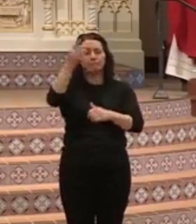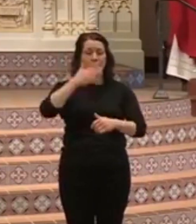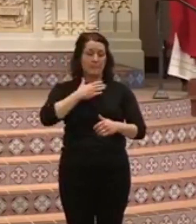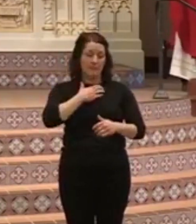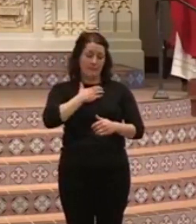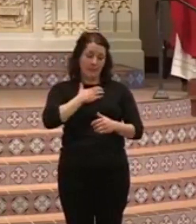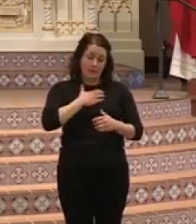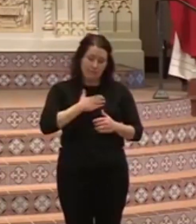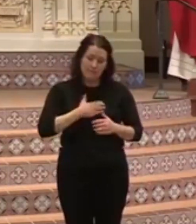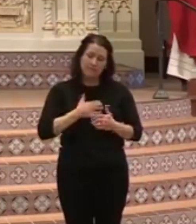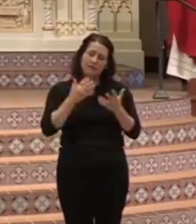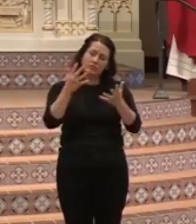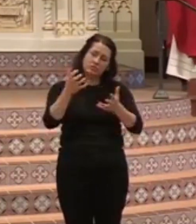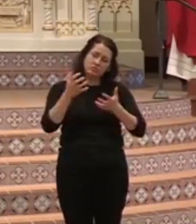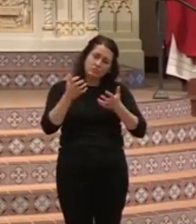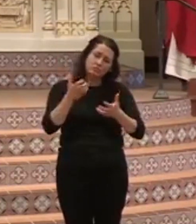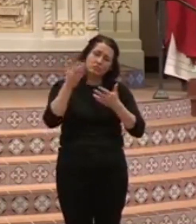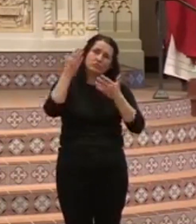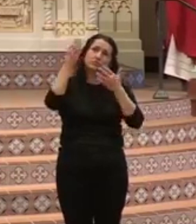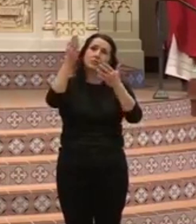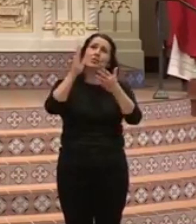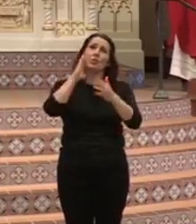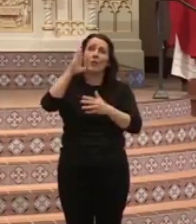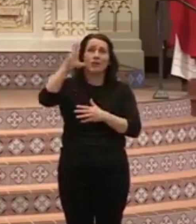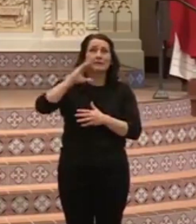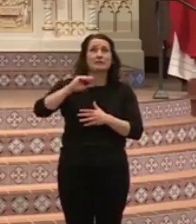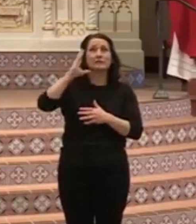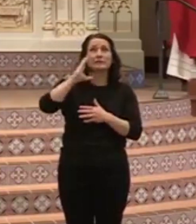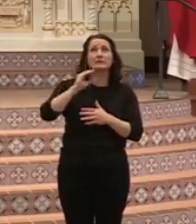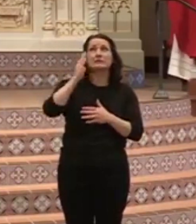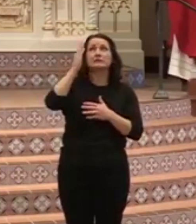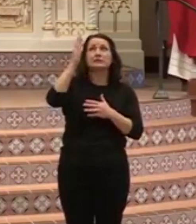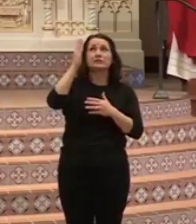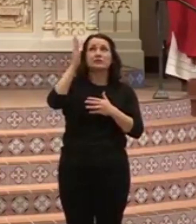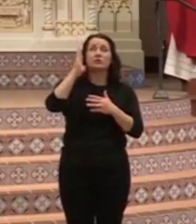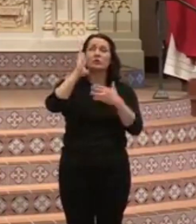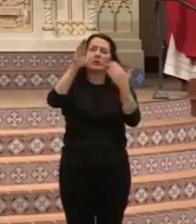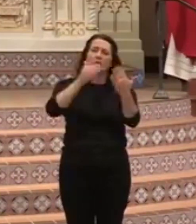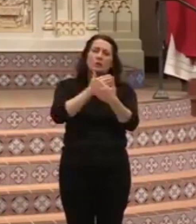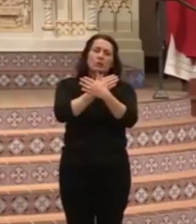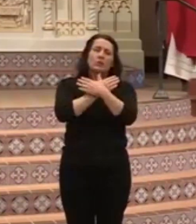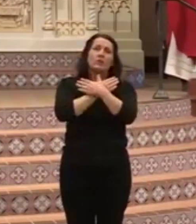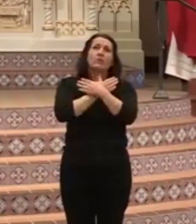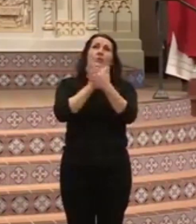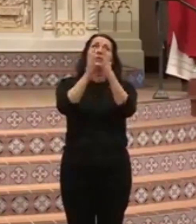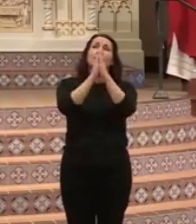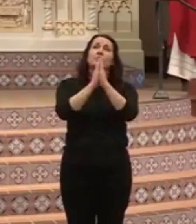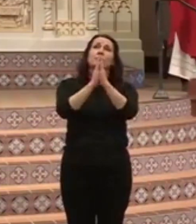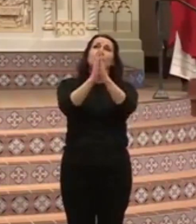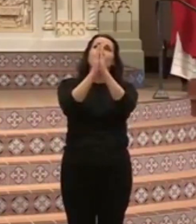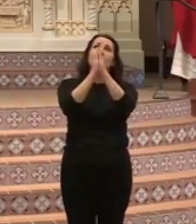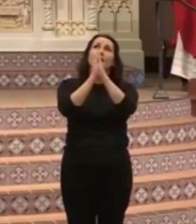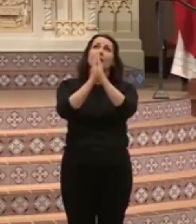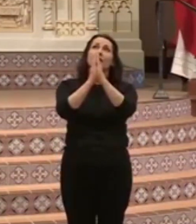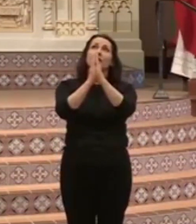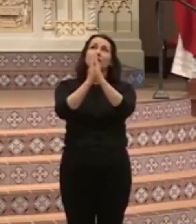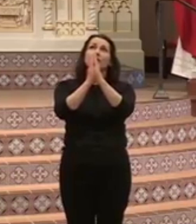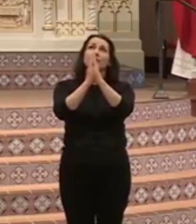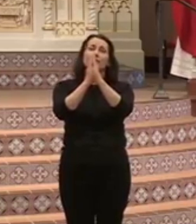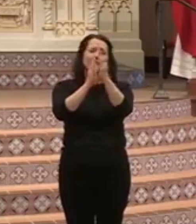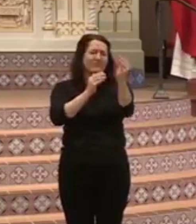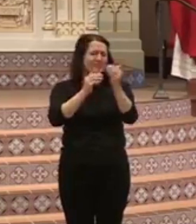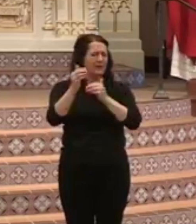and by finding you, come to rest. Grant, we pray, that despite